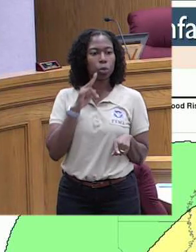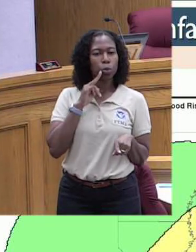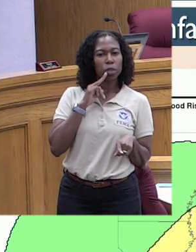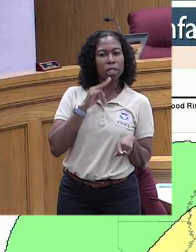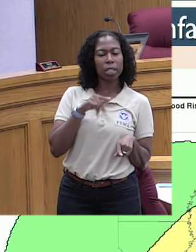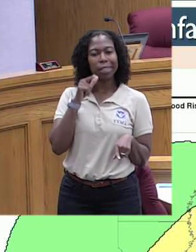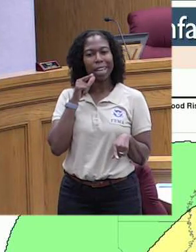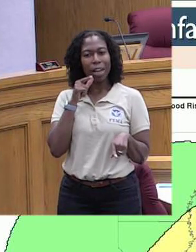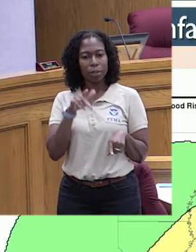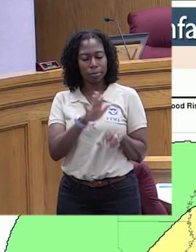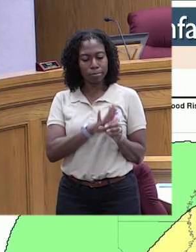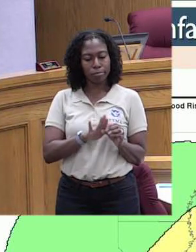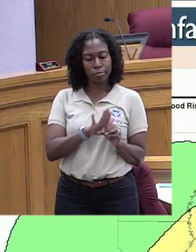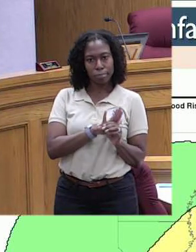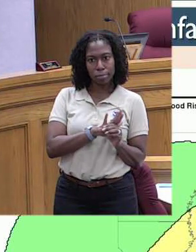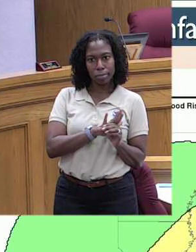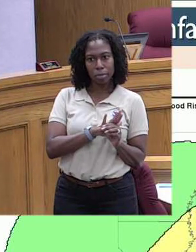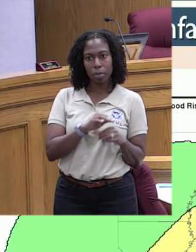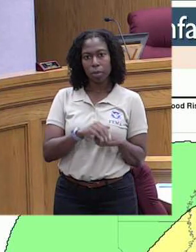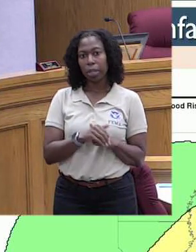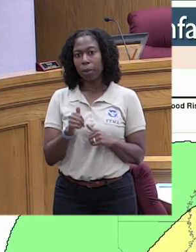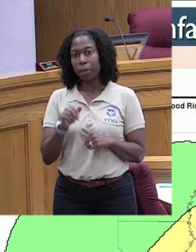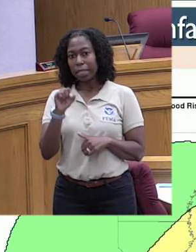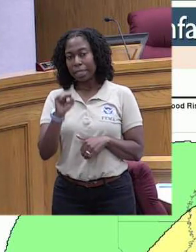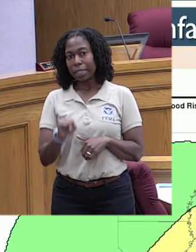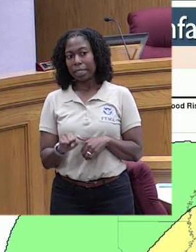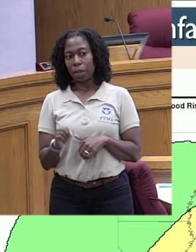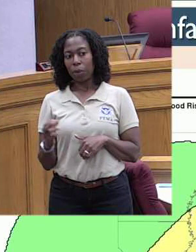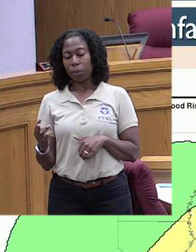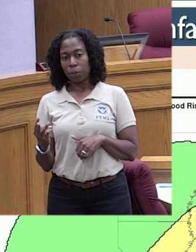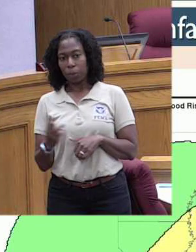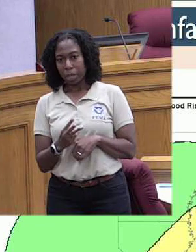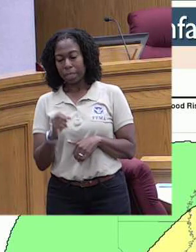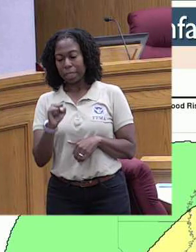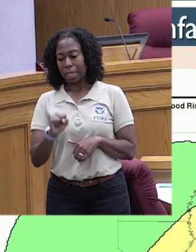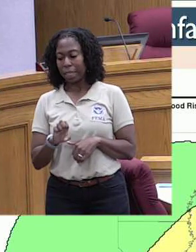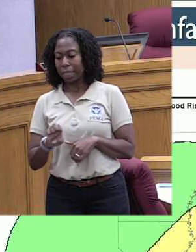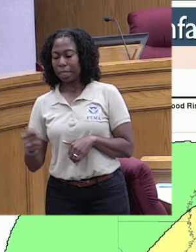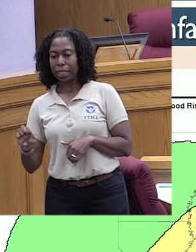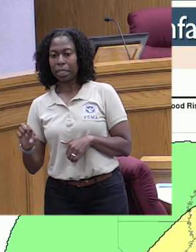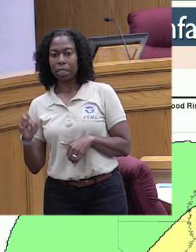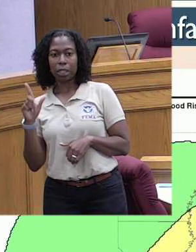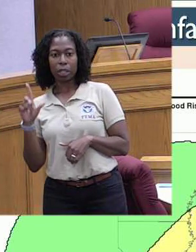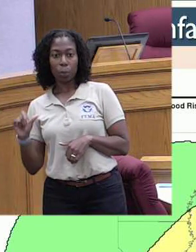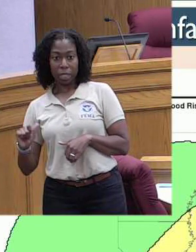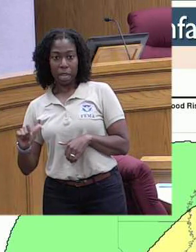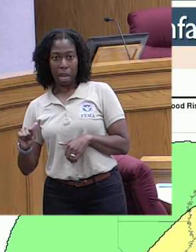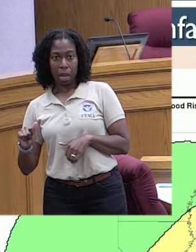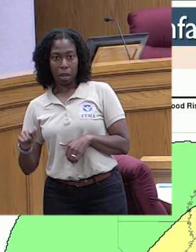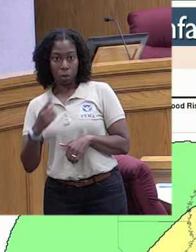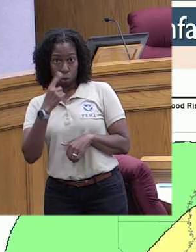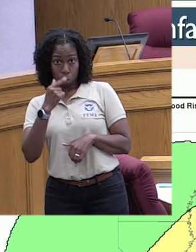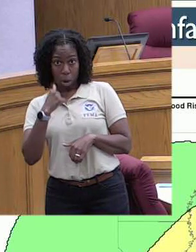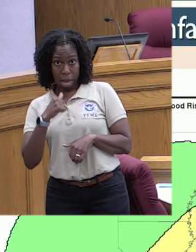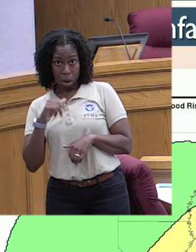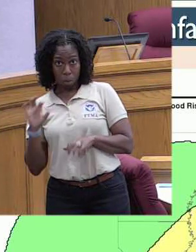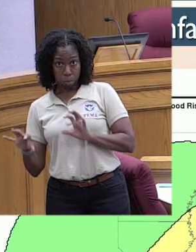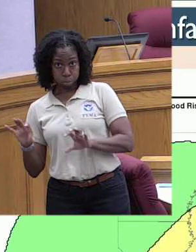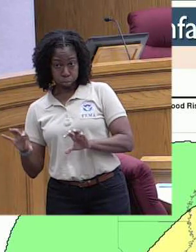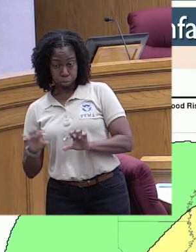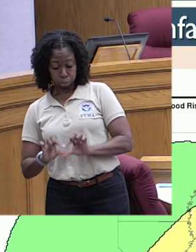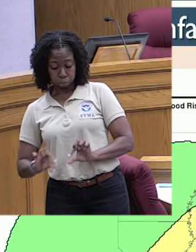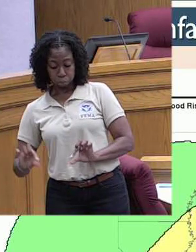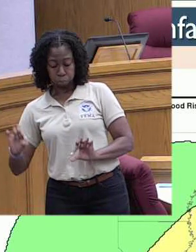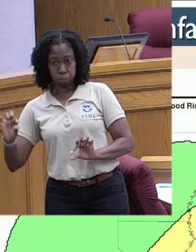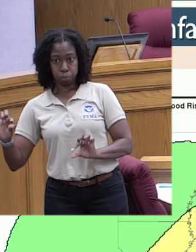region, the other one over in south central Louisiana and the southeast Louisiana. That's the red or moderate risk. The slight risk is across